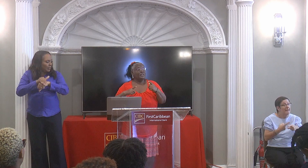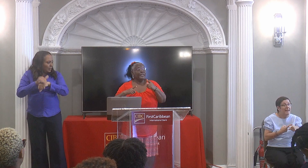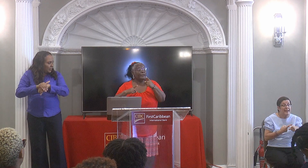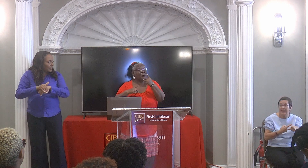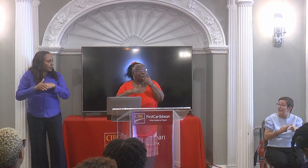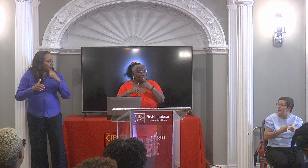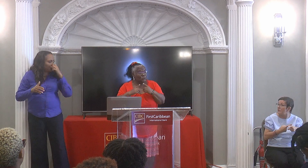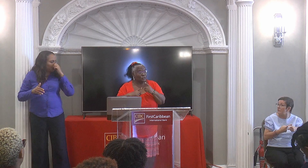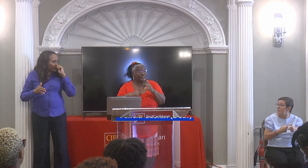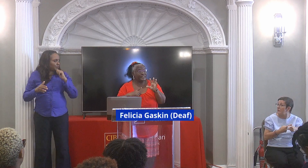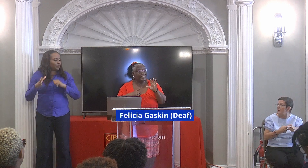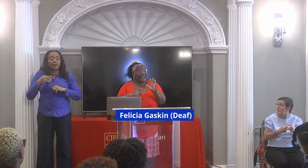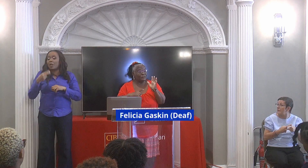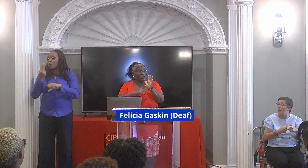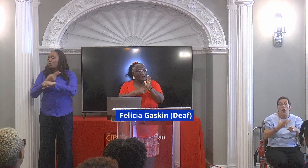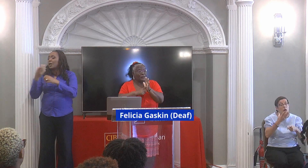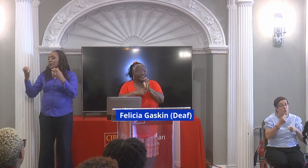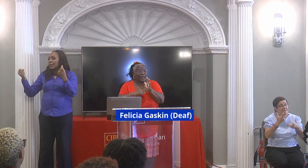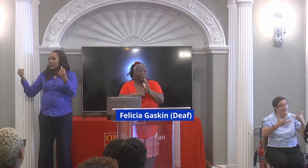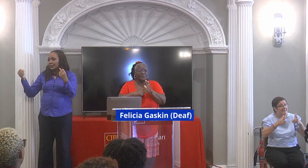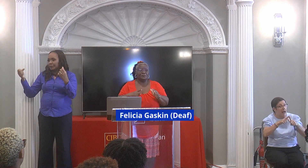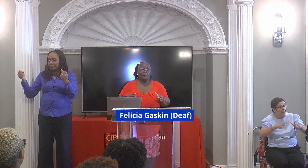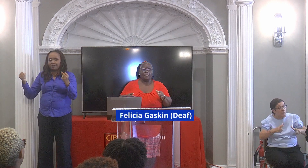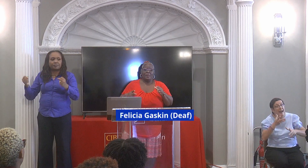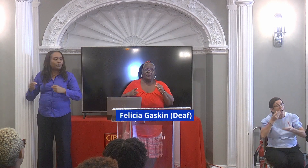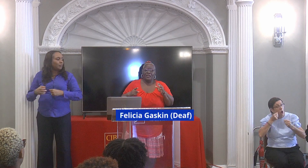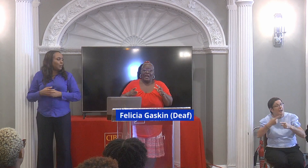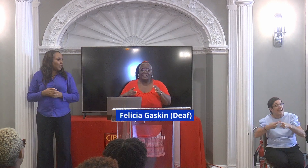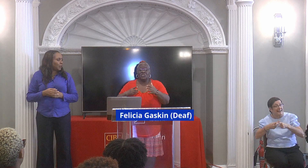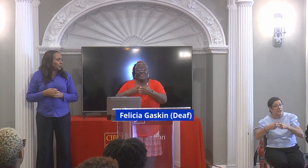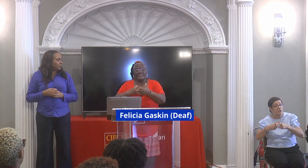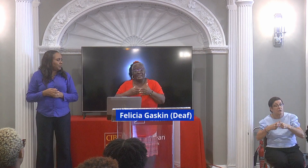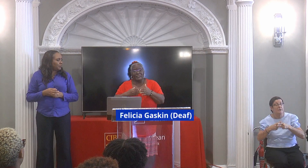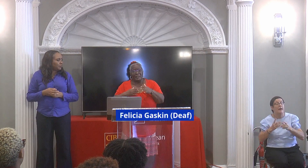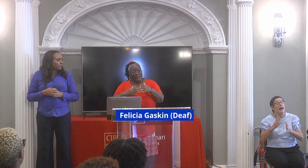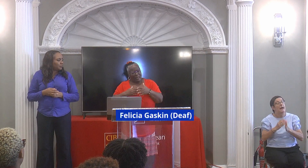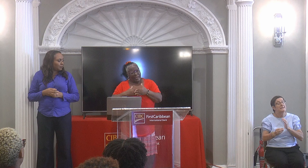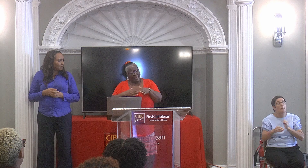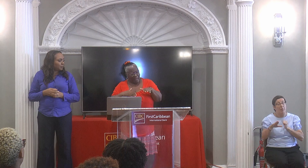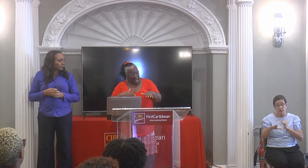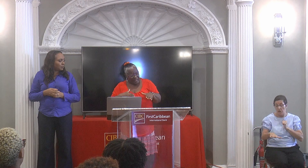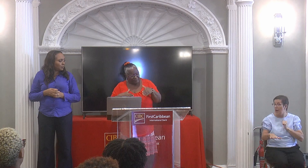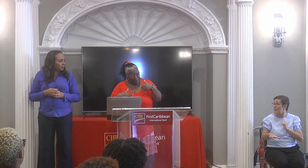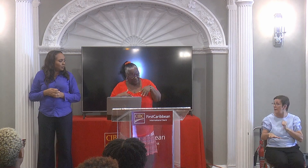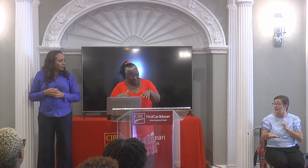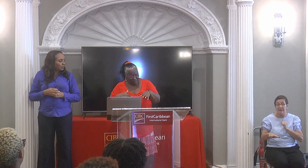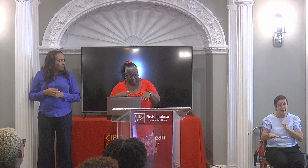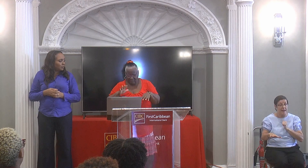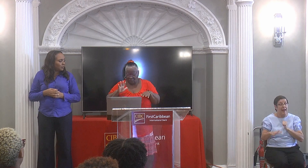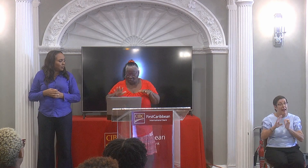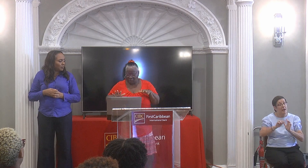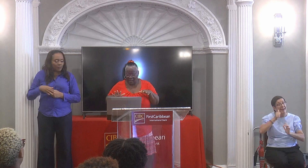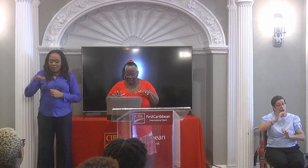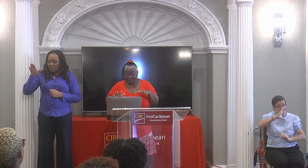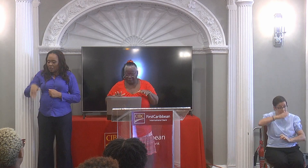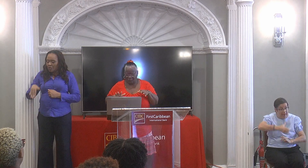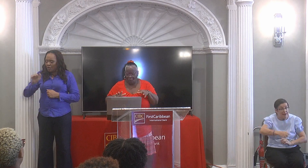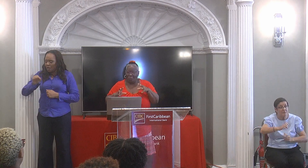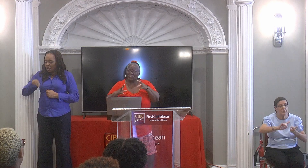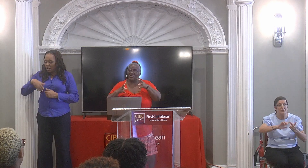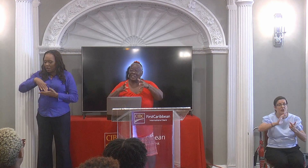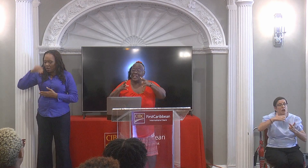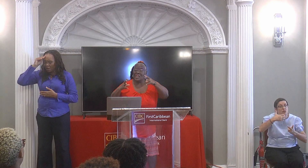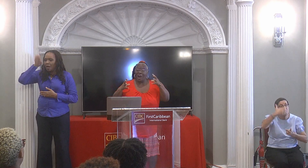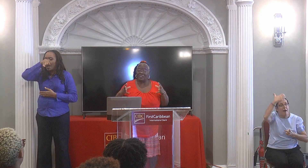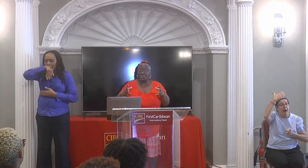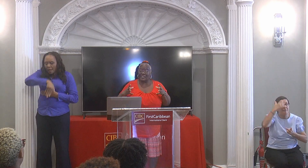English even from using sign language. For example, a child can learn elephant, giraffe,